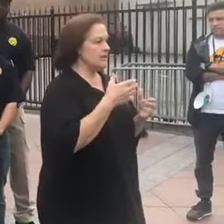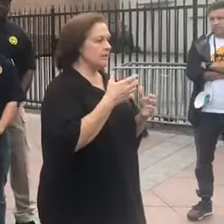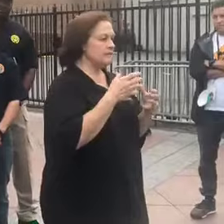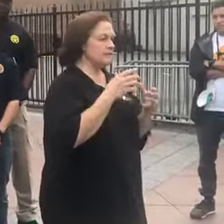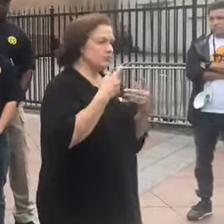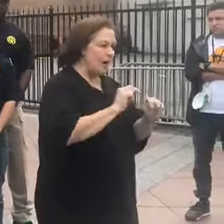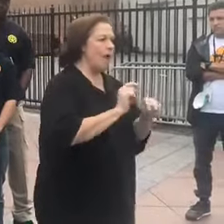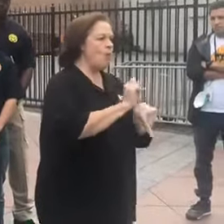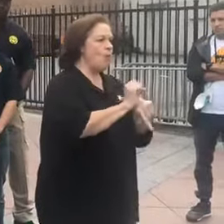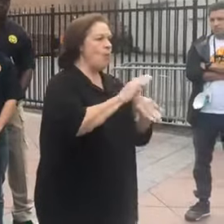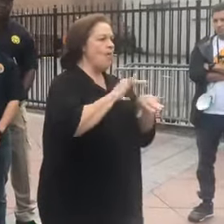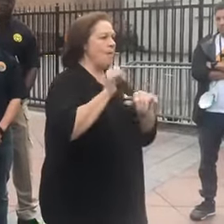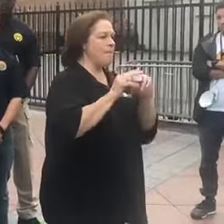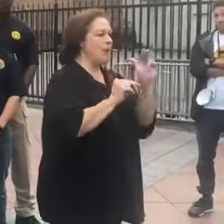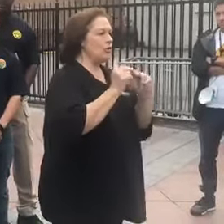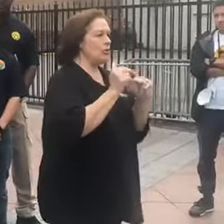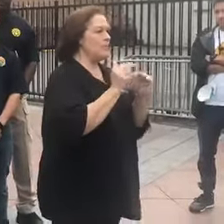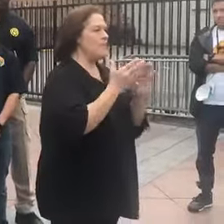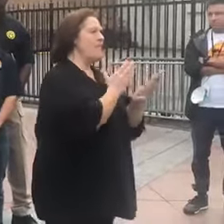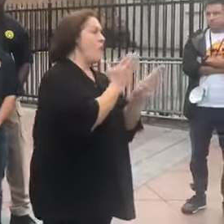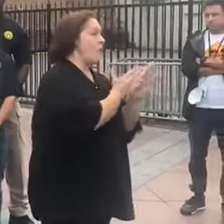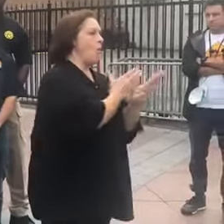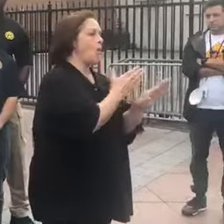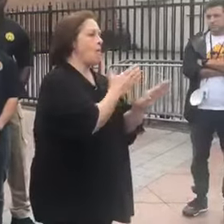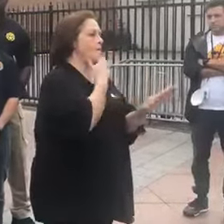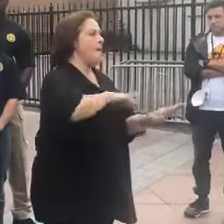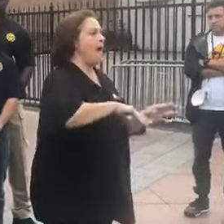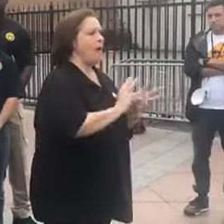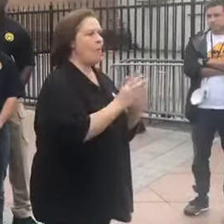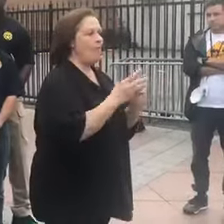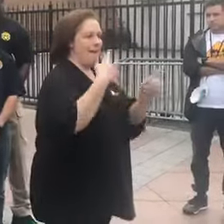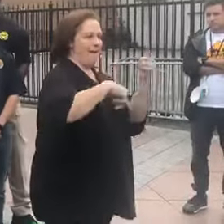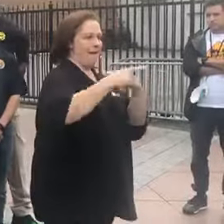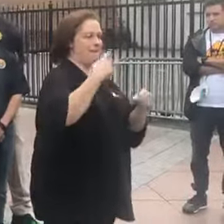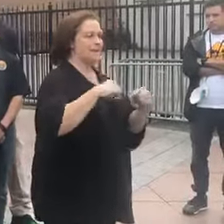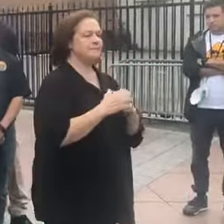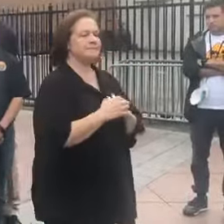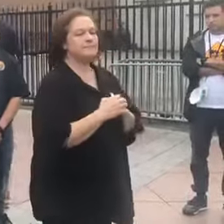in. Thank you. Thank you. Colin, you want to just add?